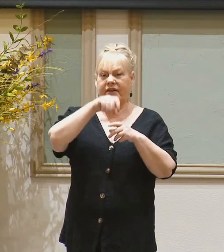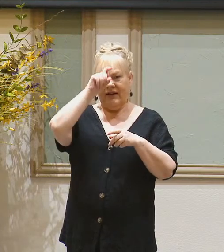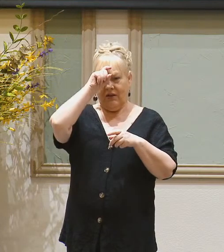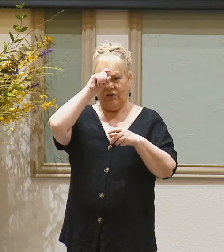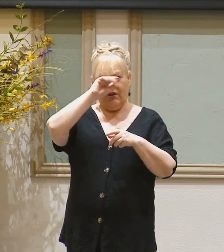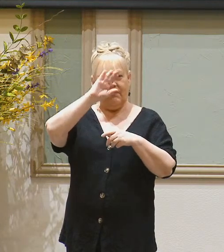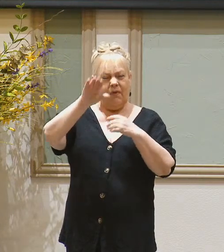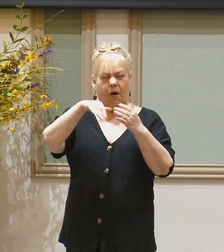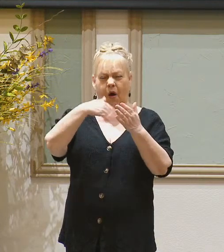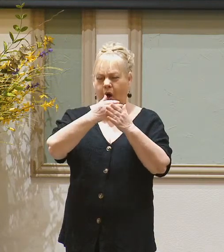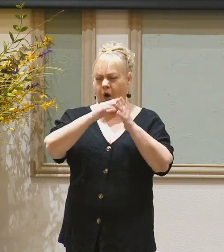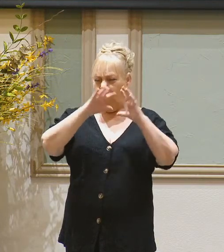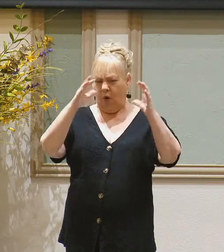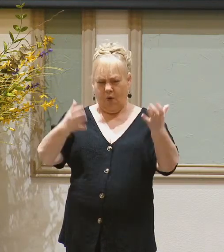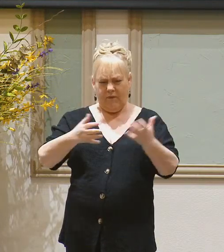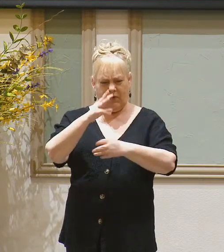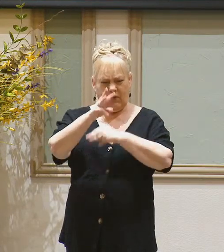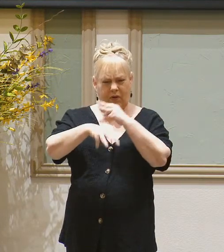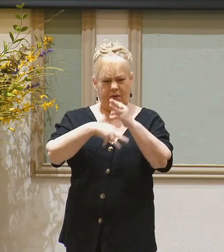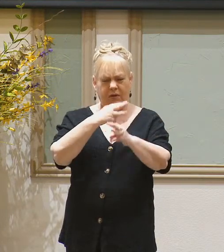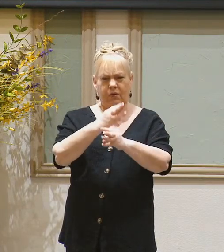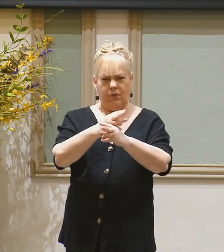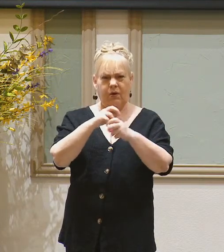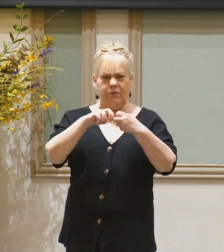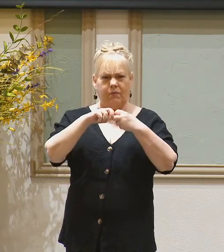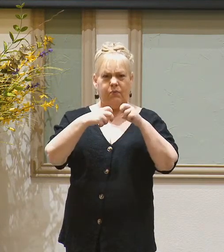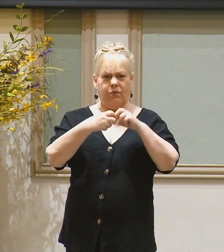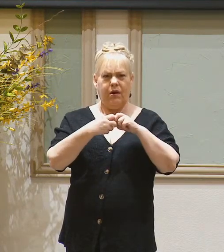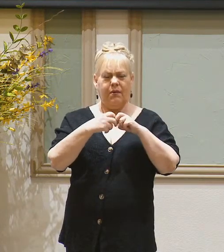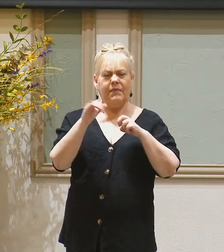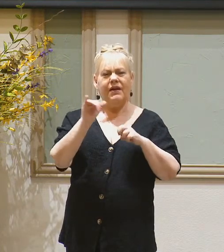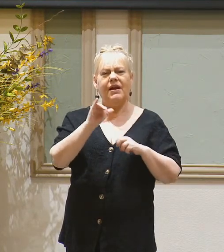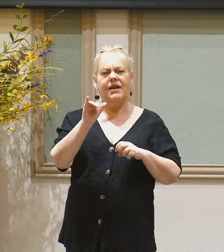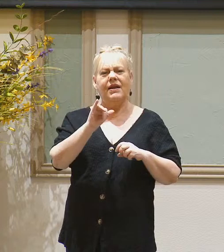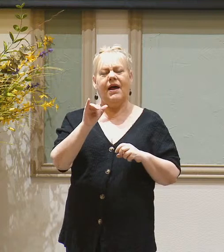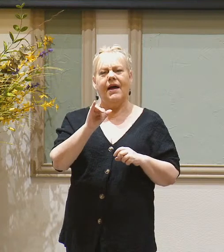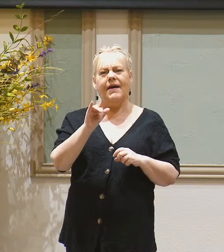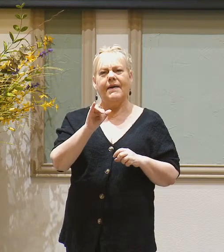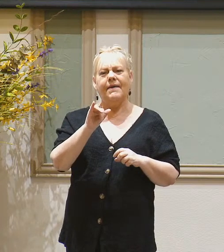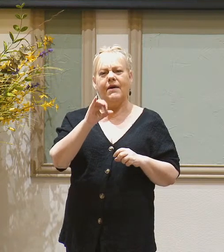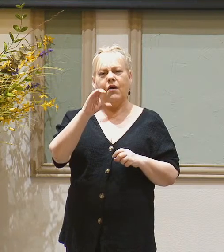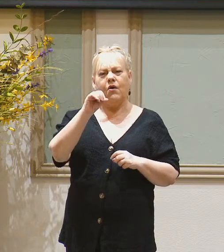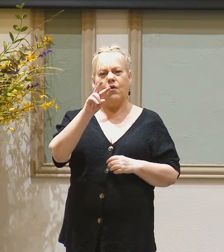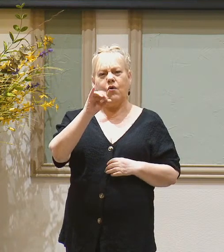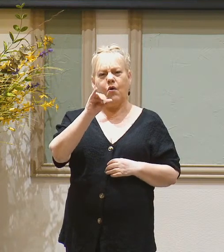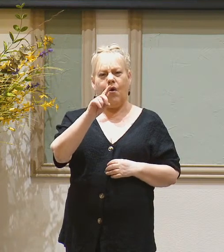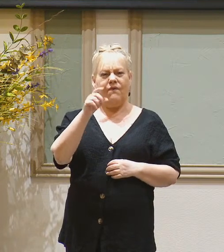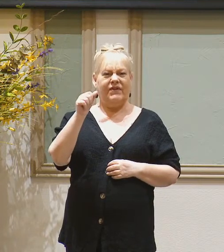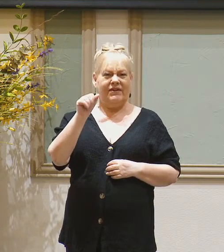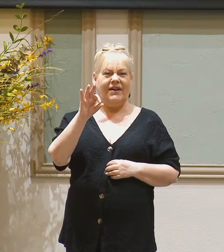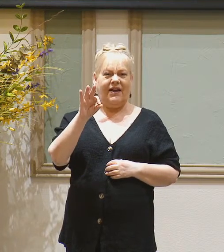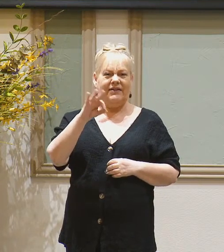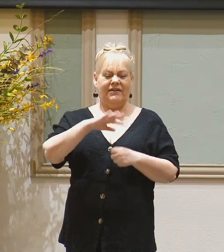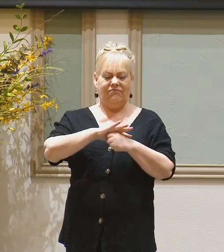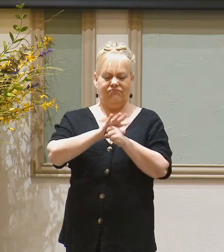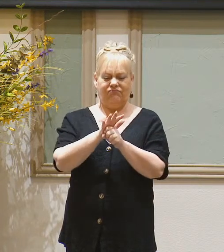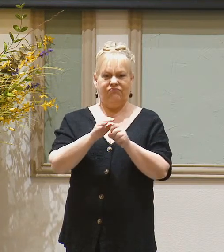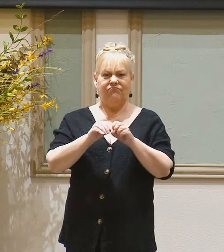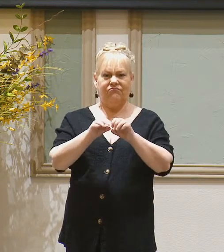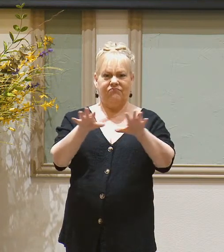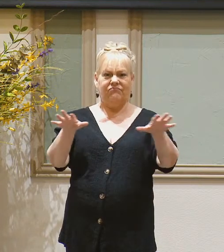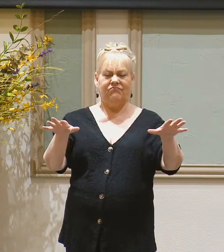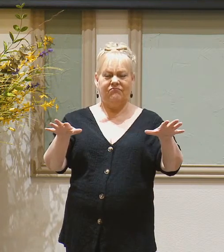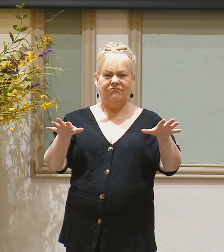is a worldwide problem, kind of like COVID-19.